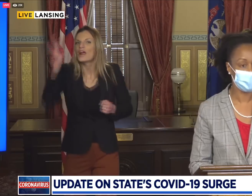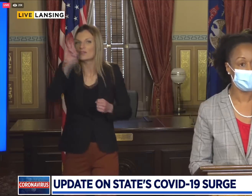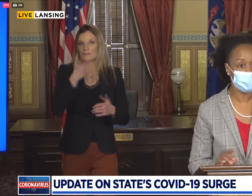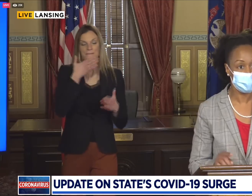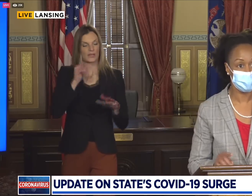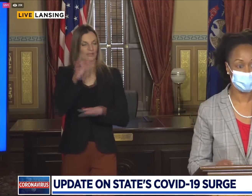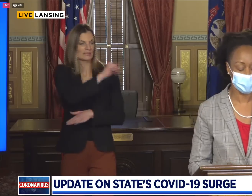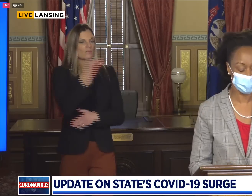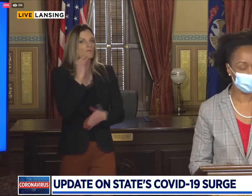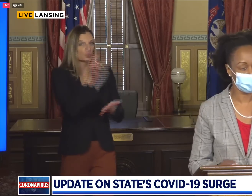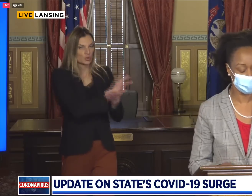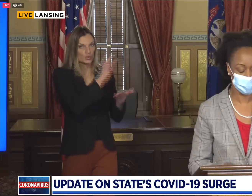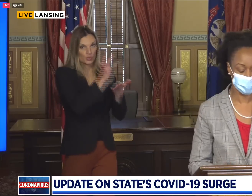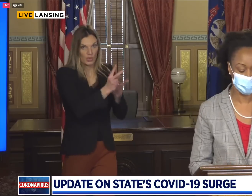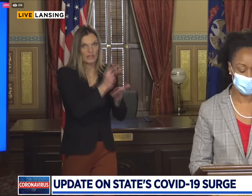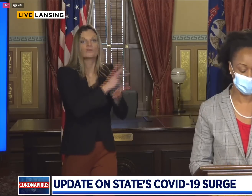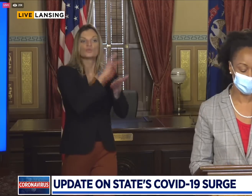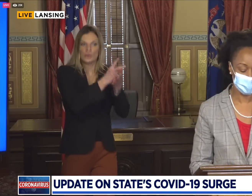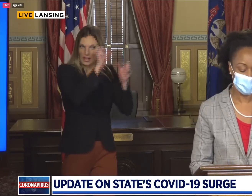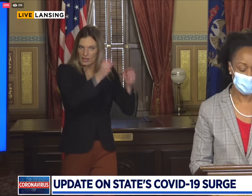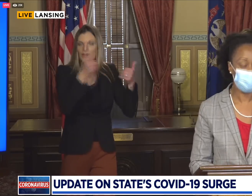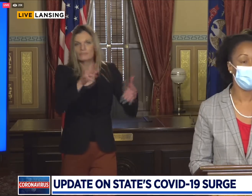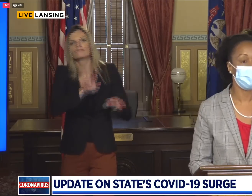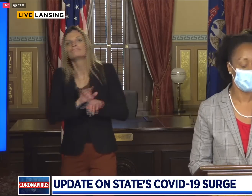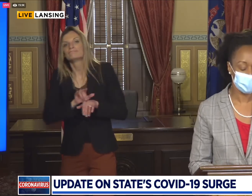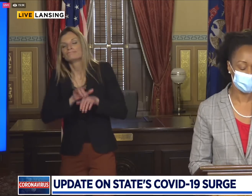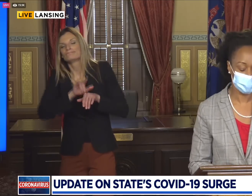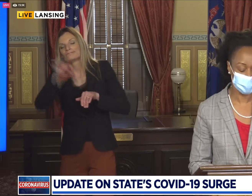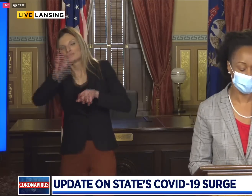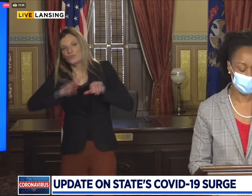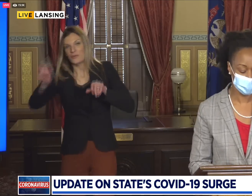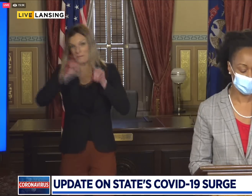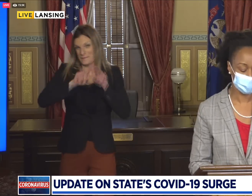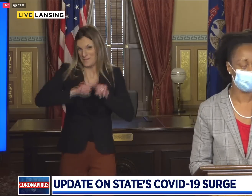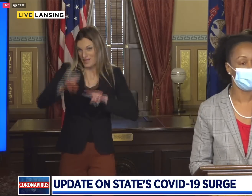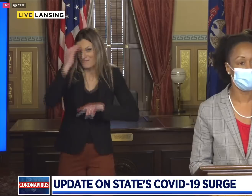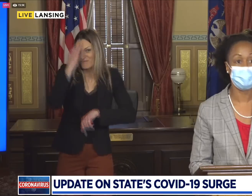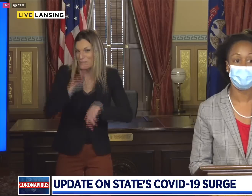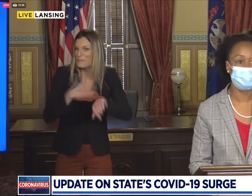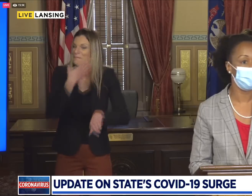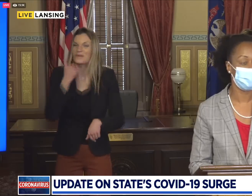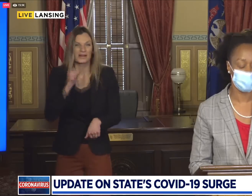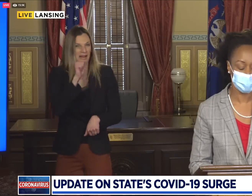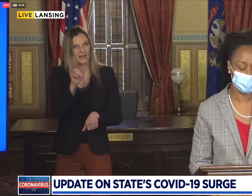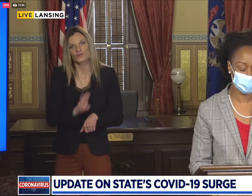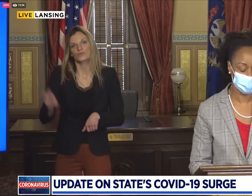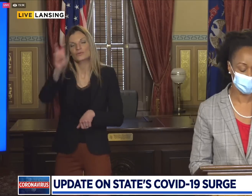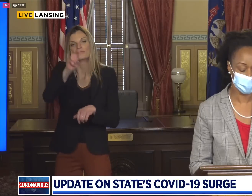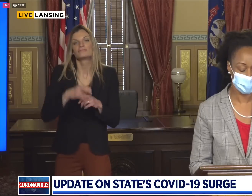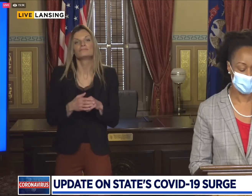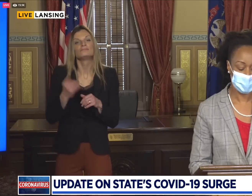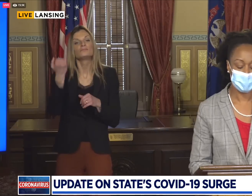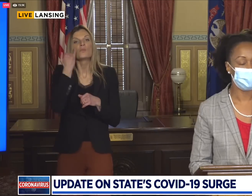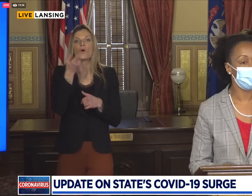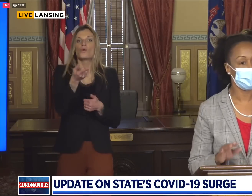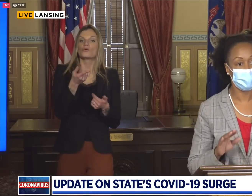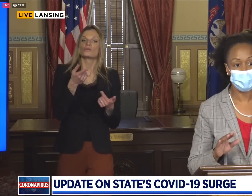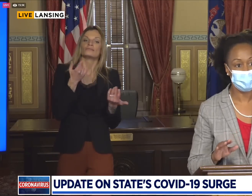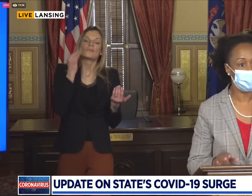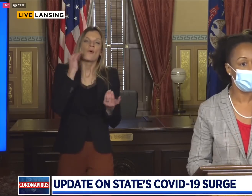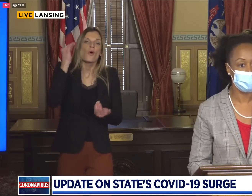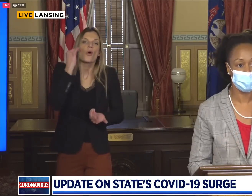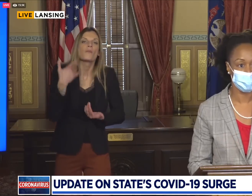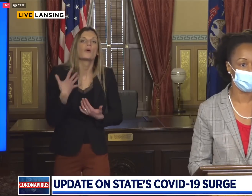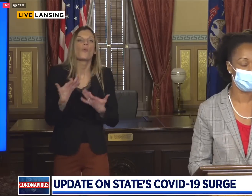travel, again, if you travel, and I recommend you do not, you should not have physical contact with people who you don't already live with. I know you may want